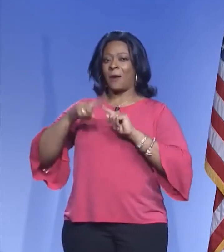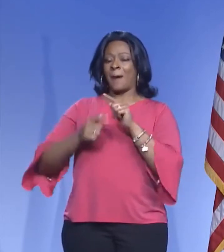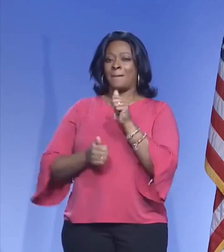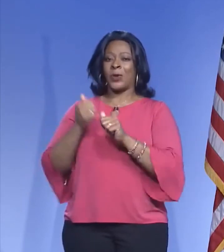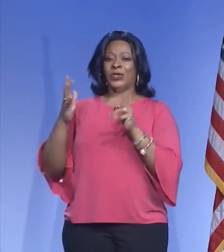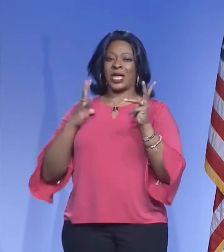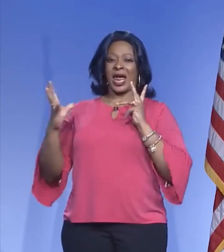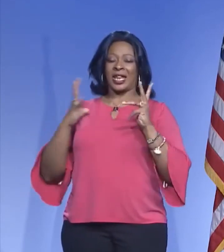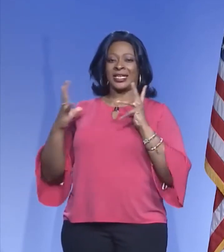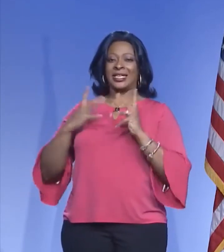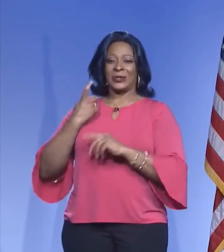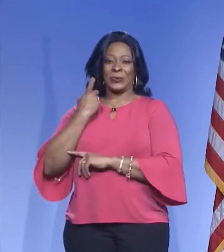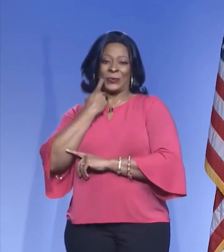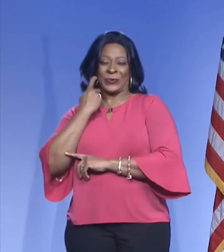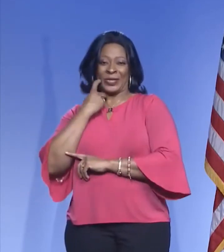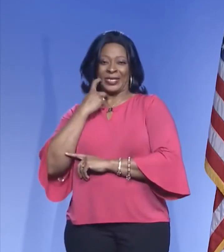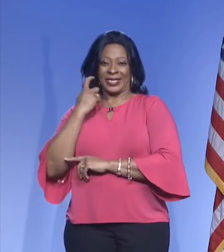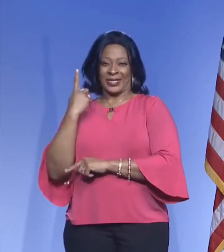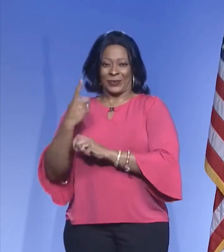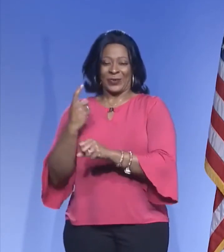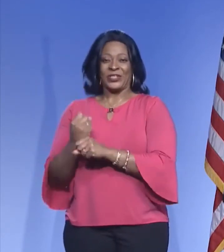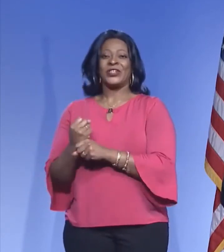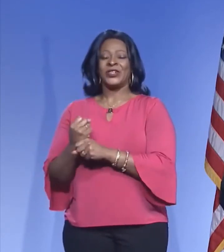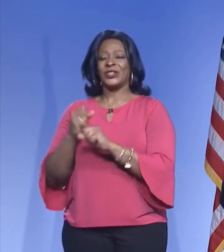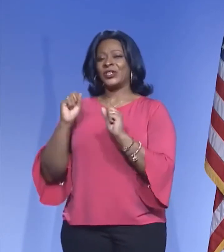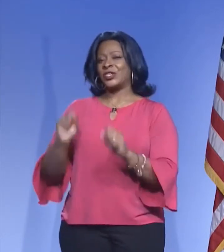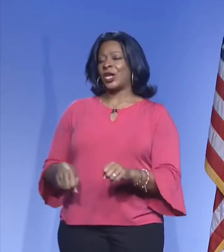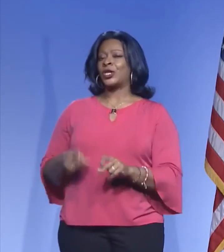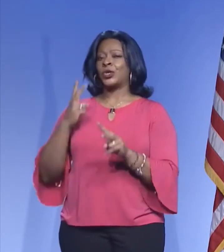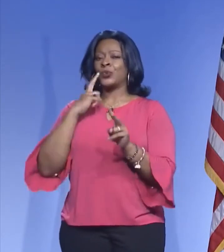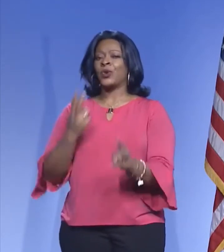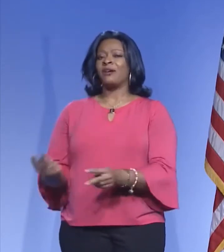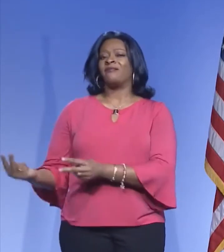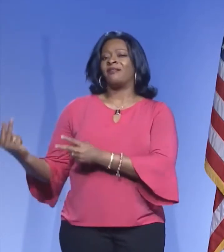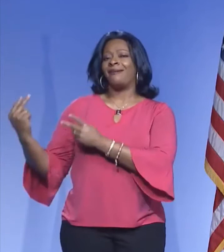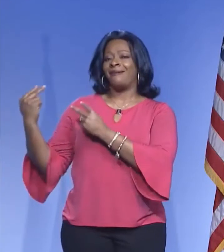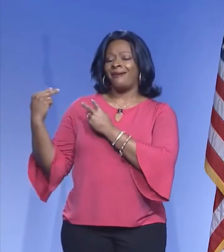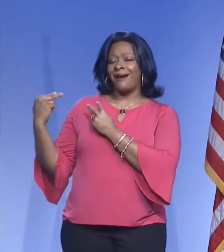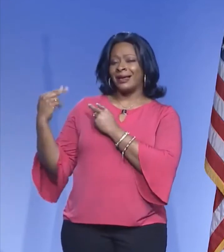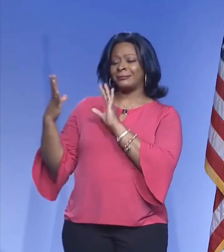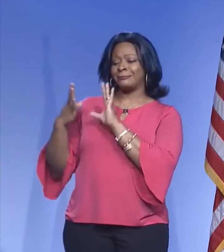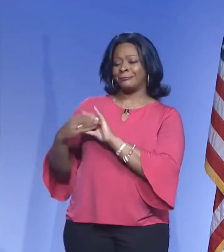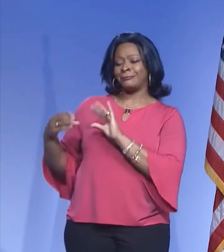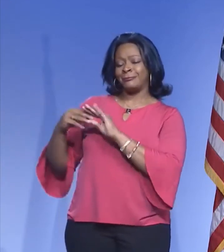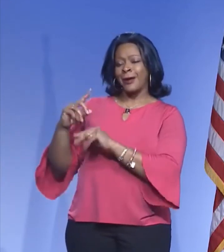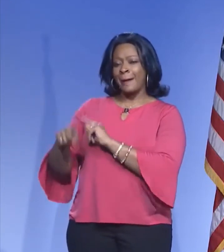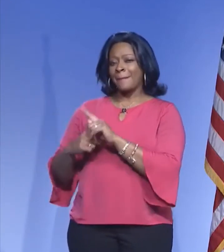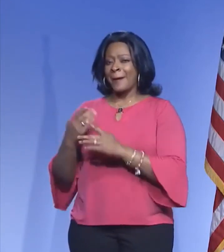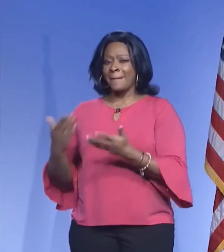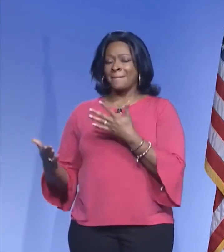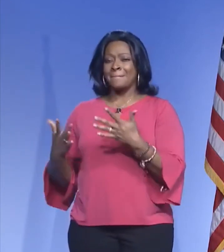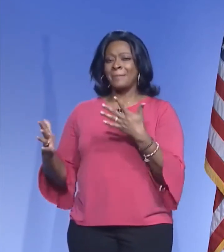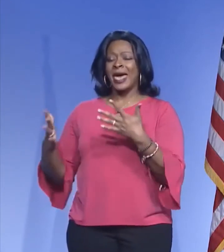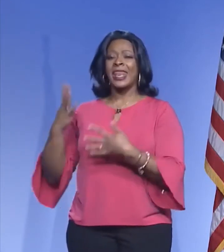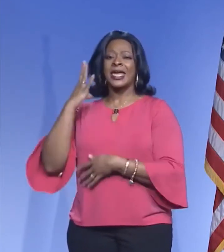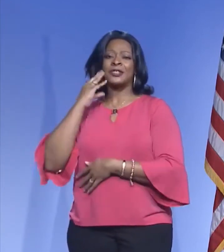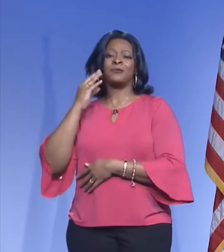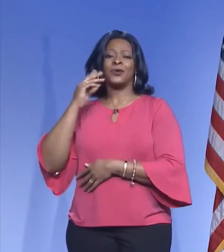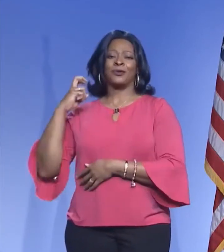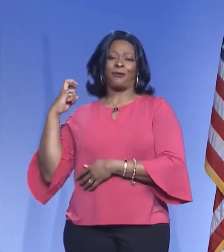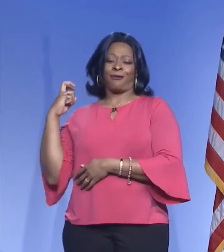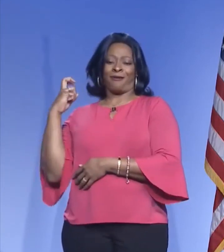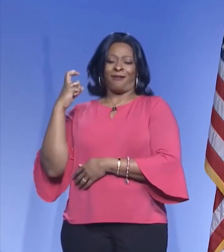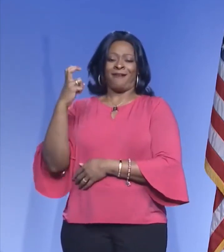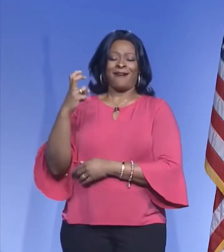holidays in the past year. Could you reflect a little bit on maybe the journey that we've gotten where we